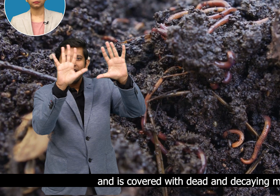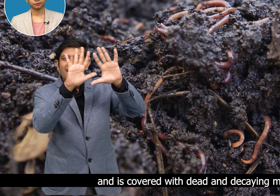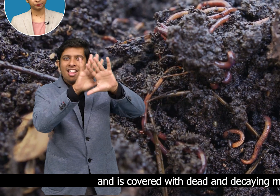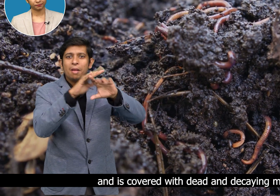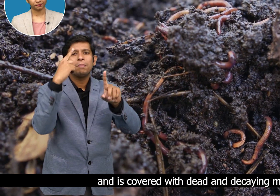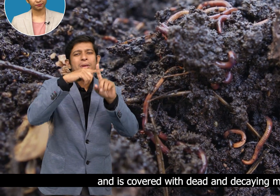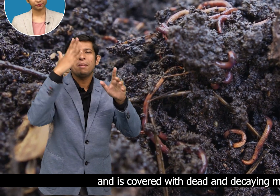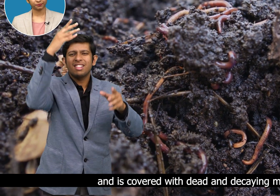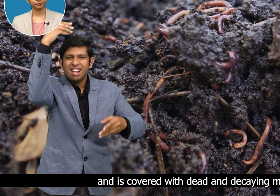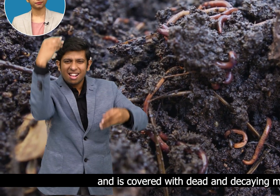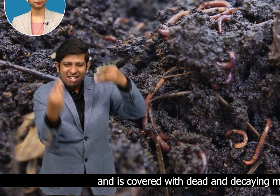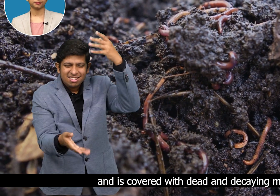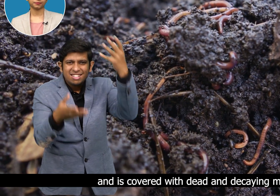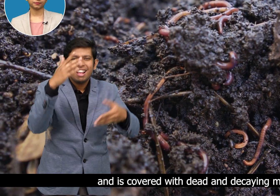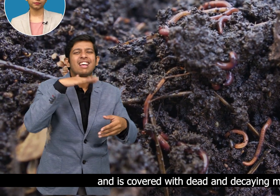matter,